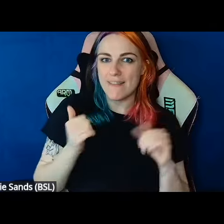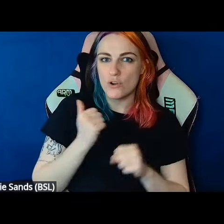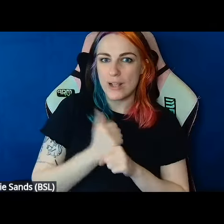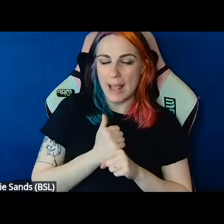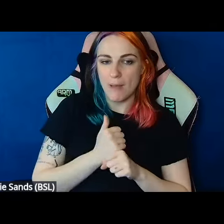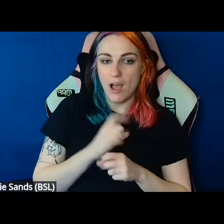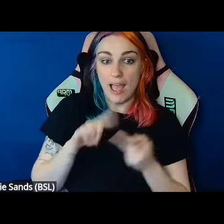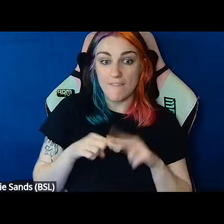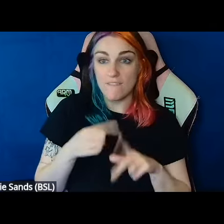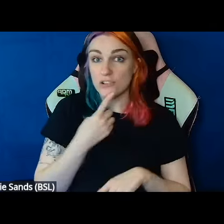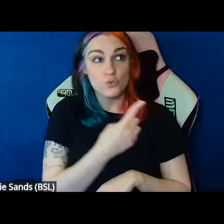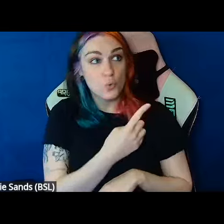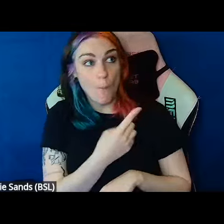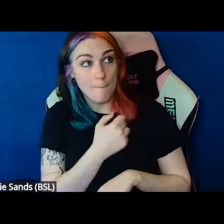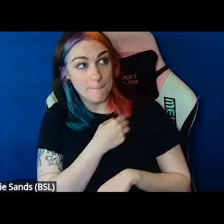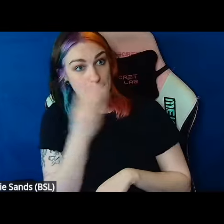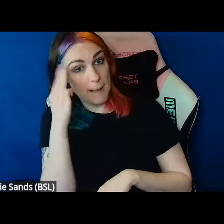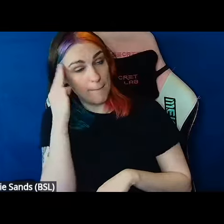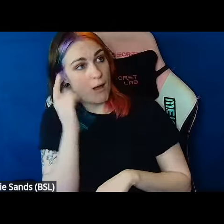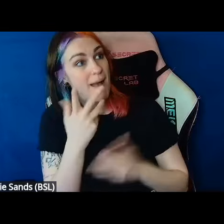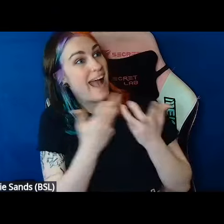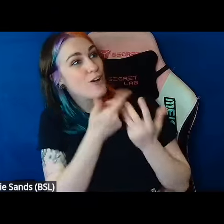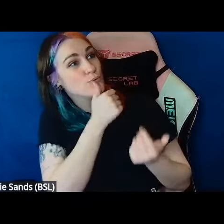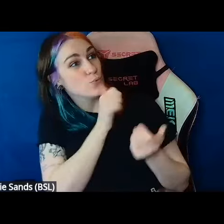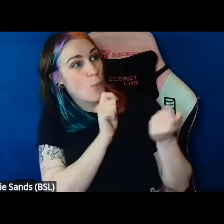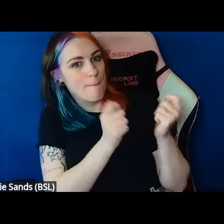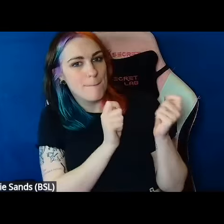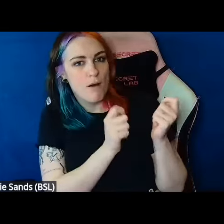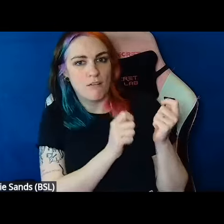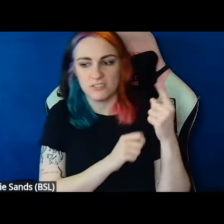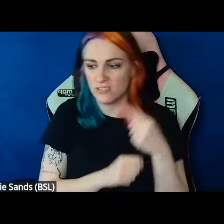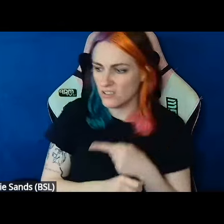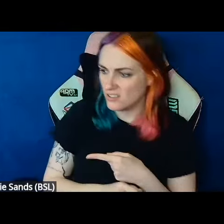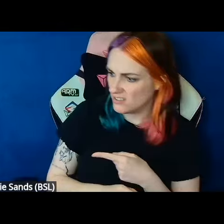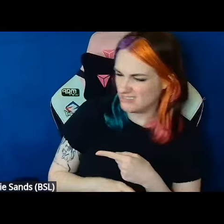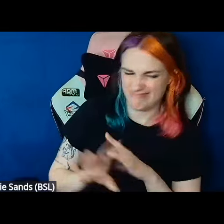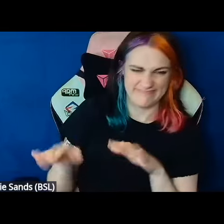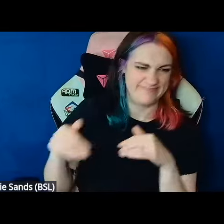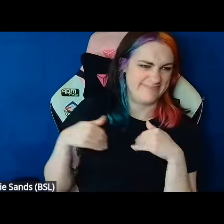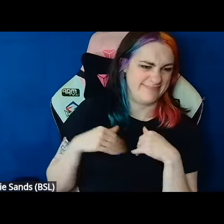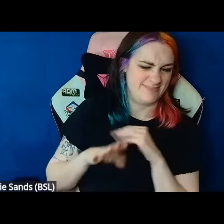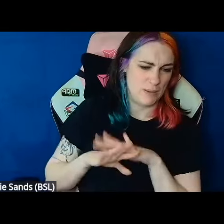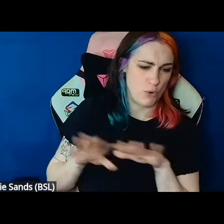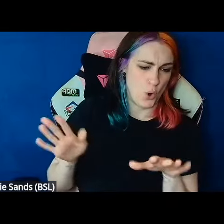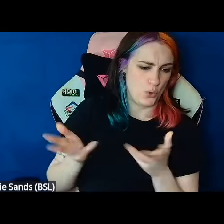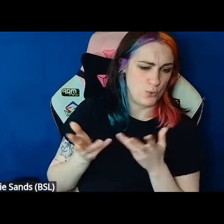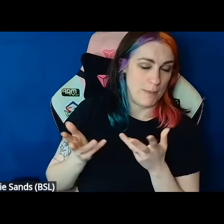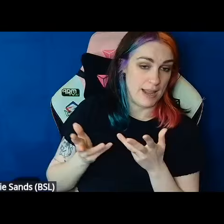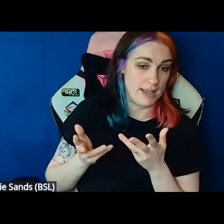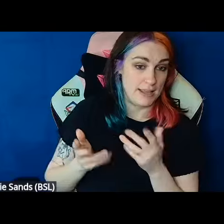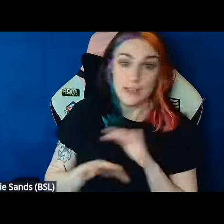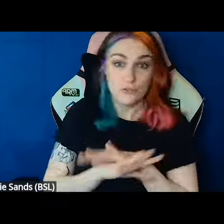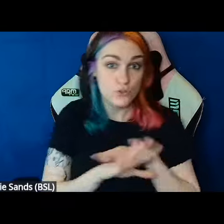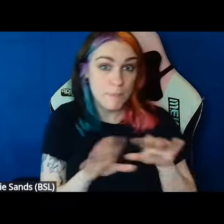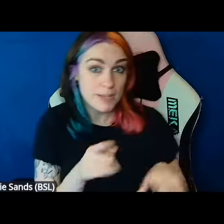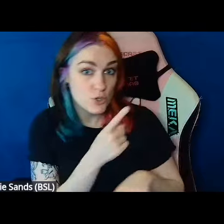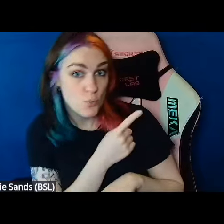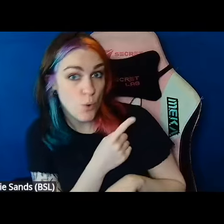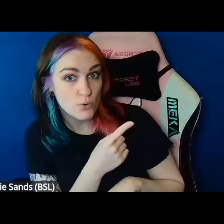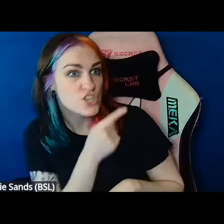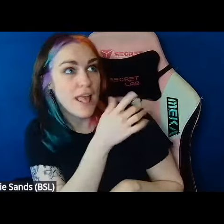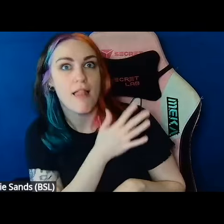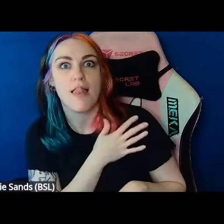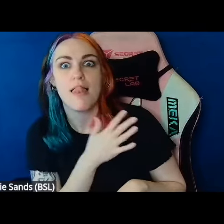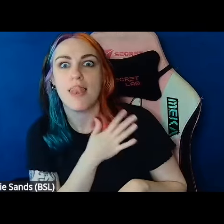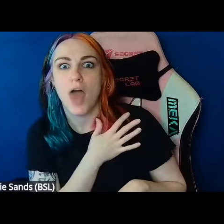my mom how to use a mod, she's just not gonna play. And it doesn't mean she wouldn't game. Like my mom is the #1 Pokemon Go player, I'll